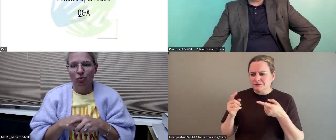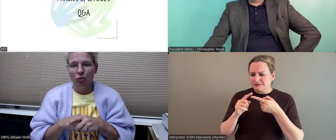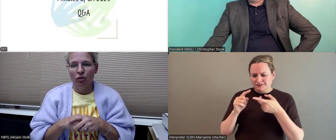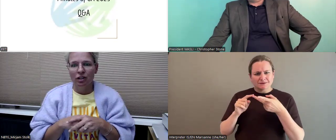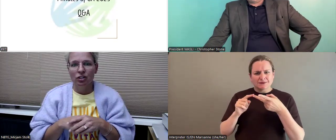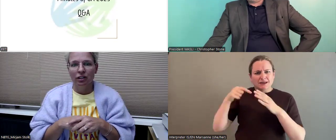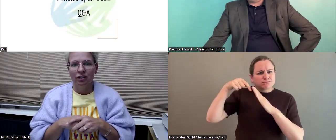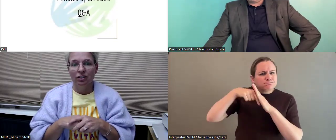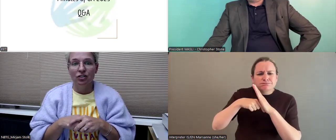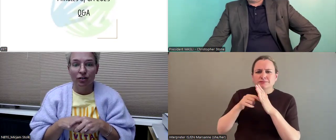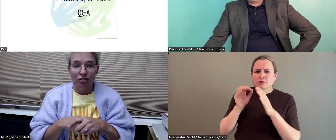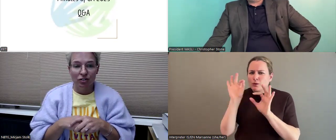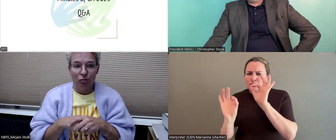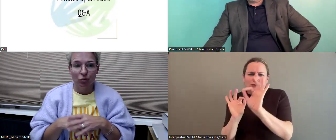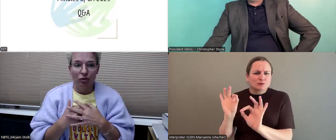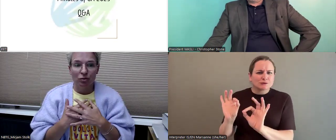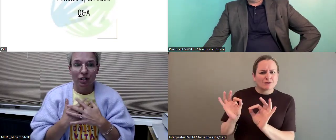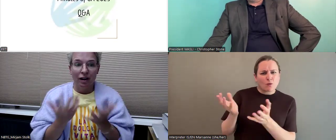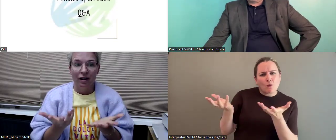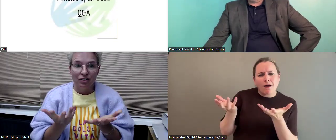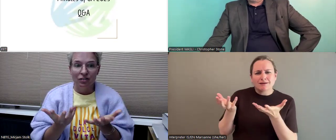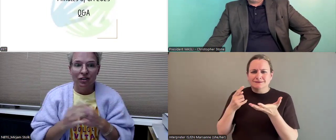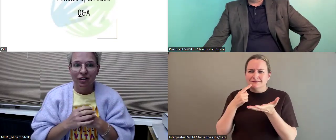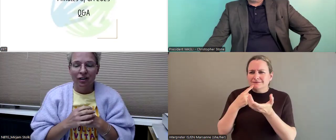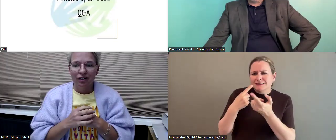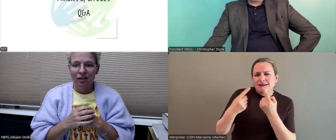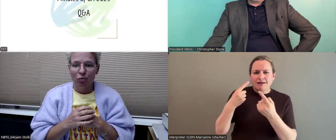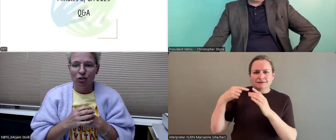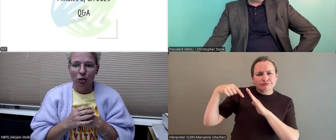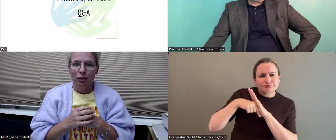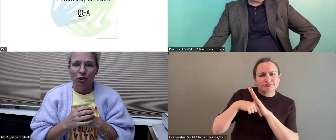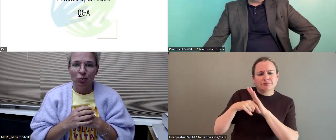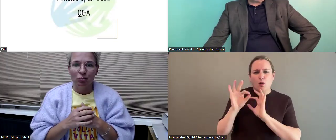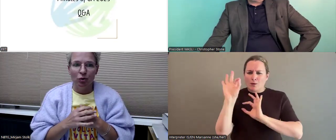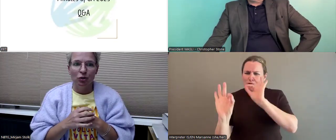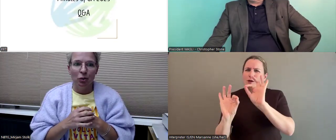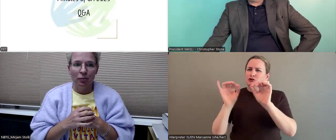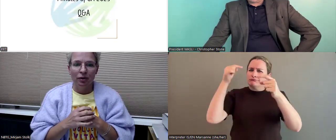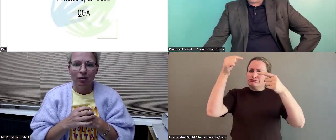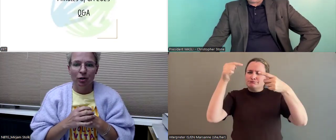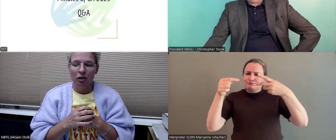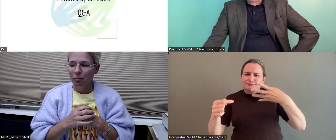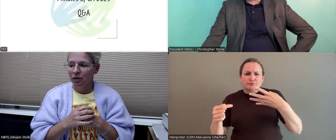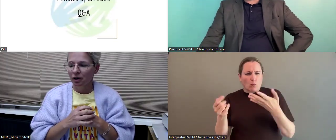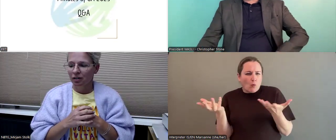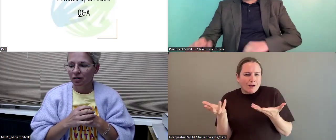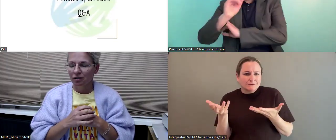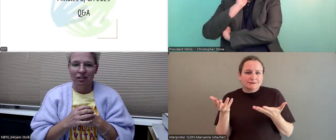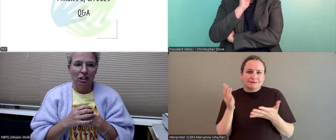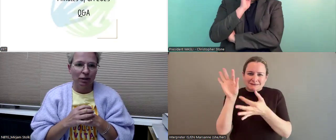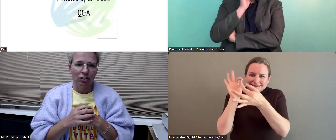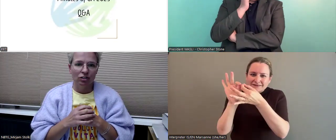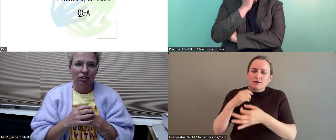content on that. What was actually discussed, what was being asked, what topics were brought up,